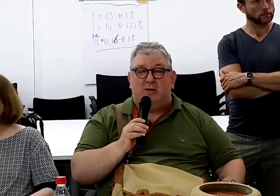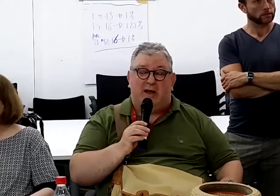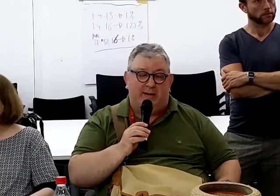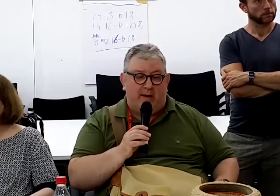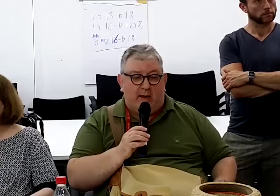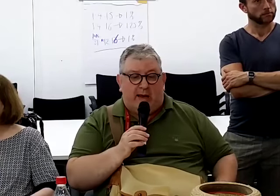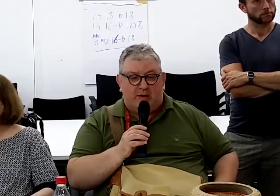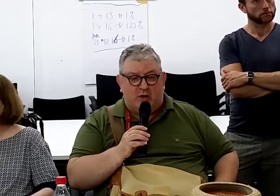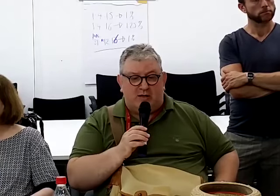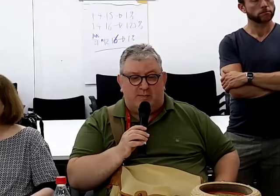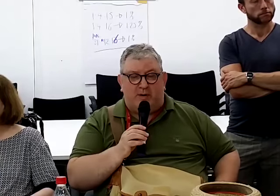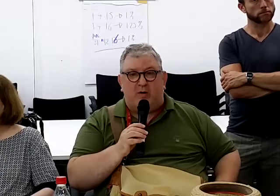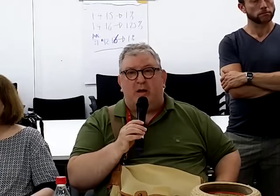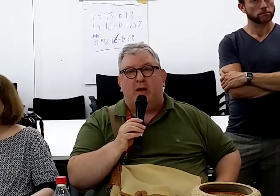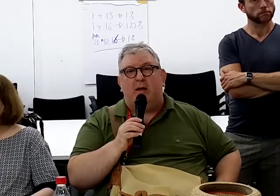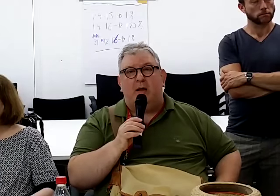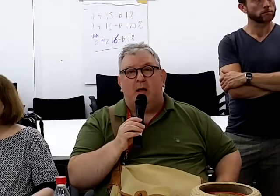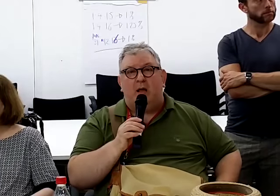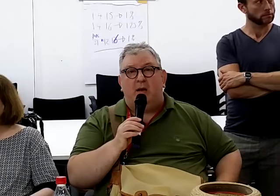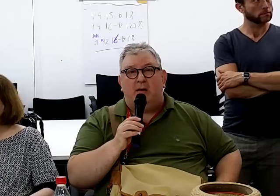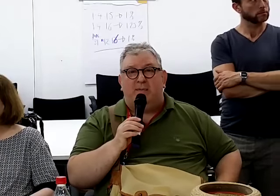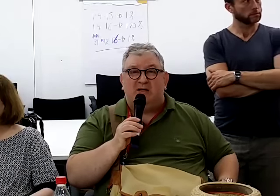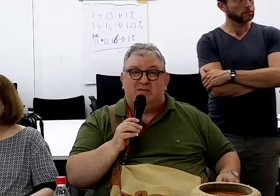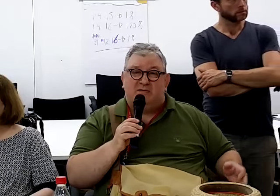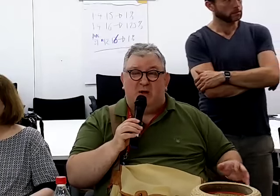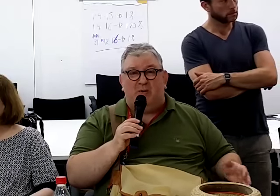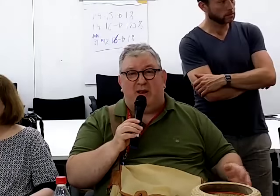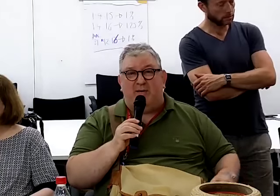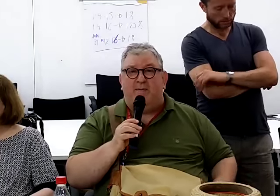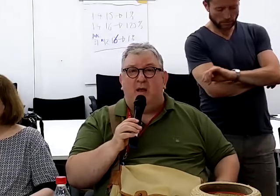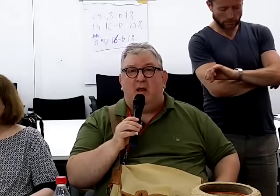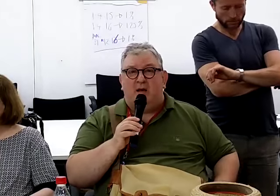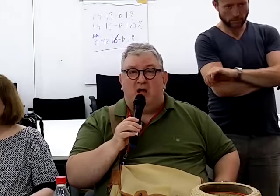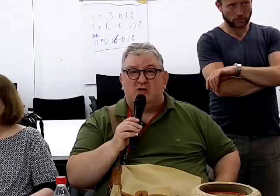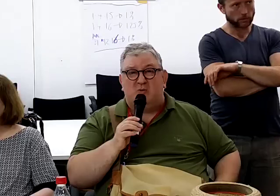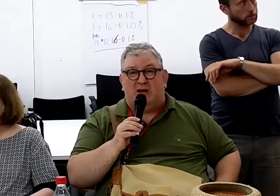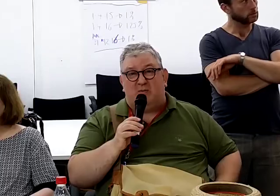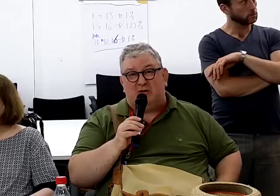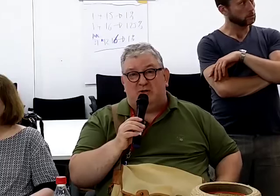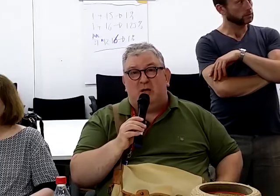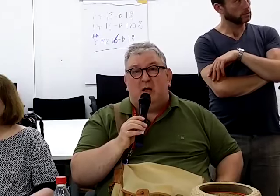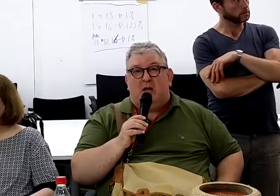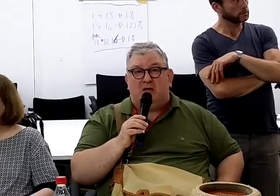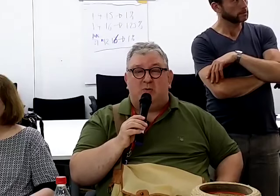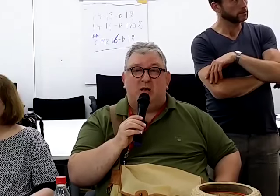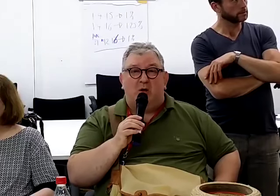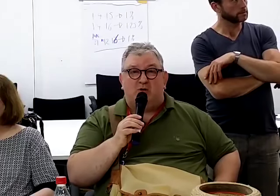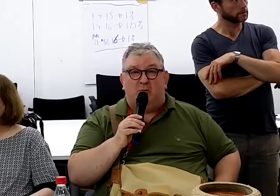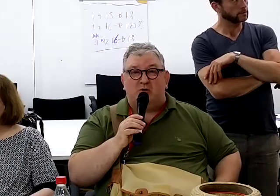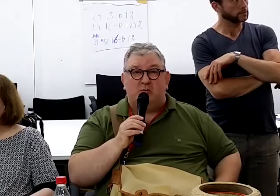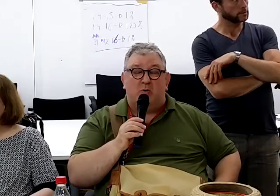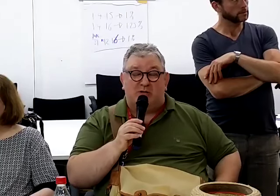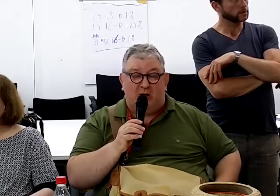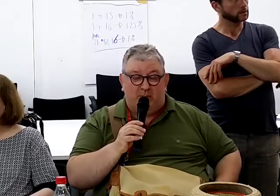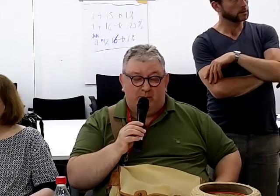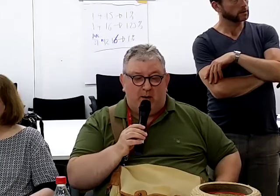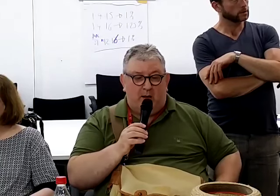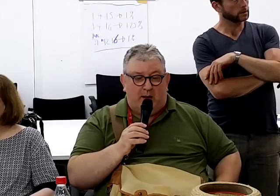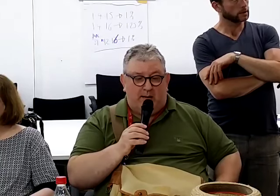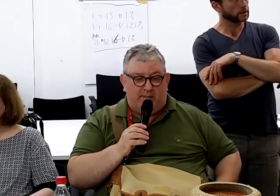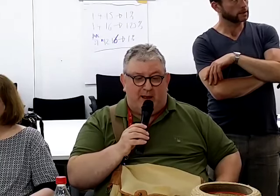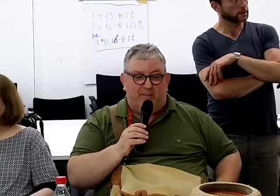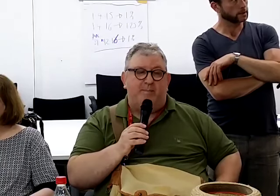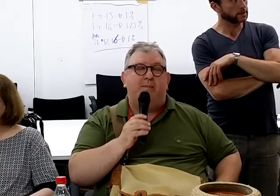Indeed, he tried to broker the peace deal there last week, which, as we know, is almost a small